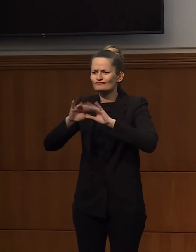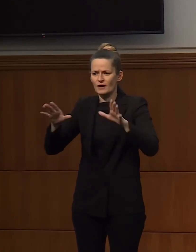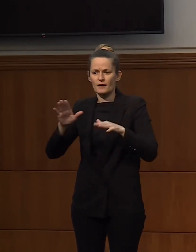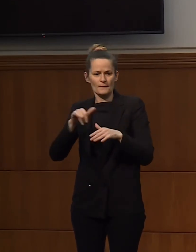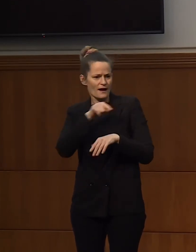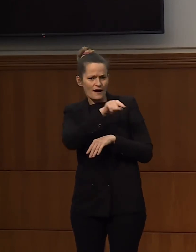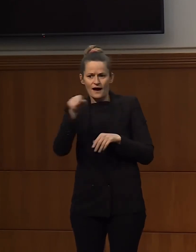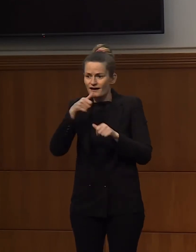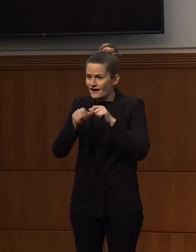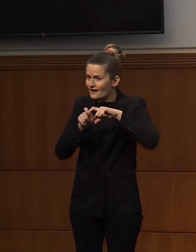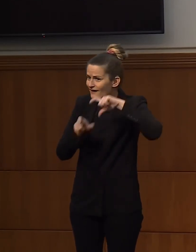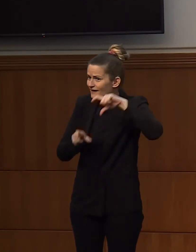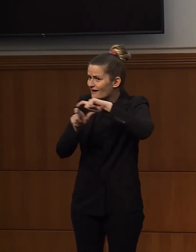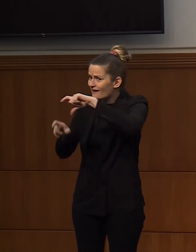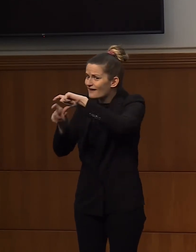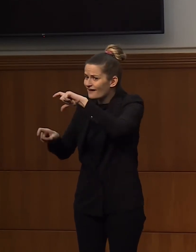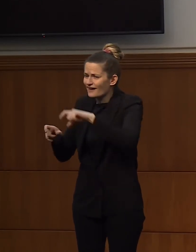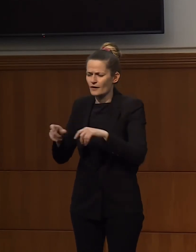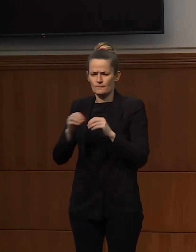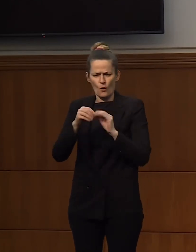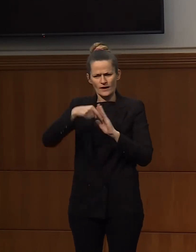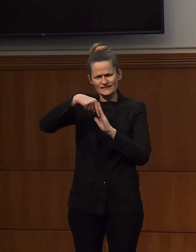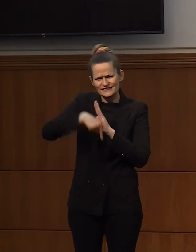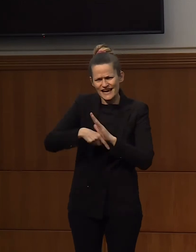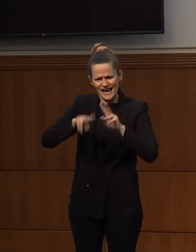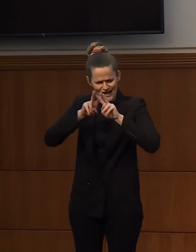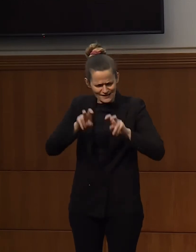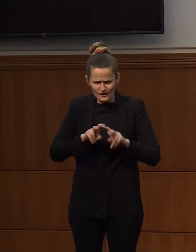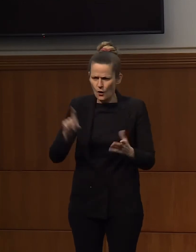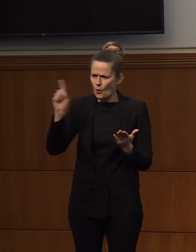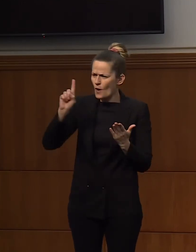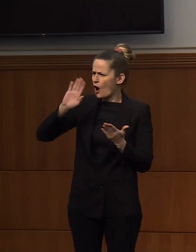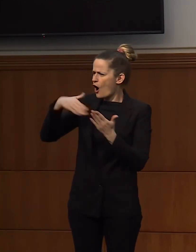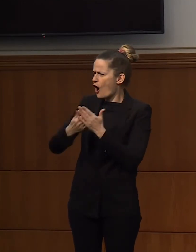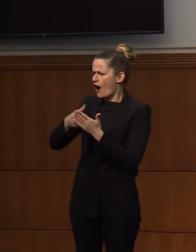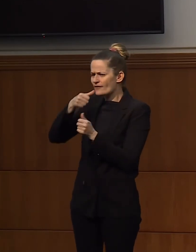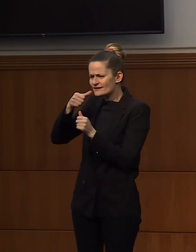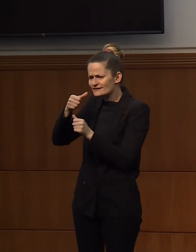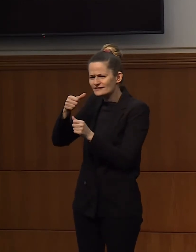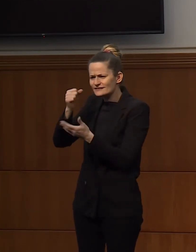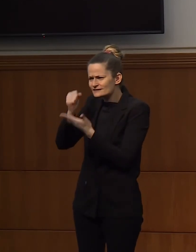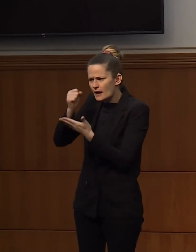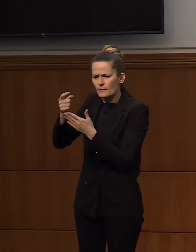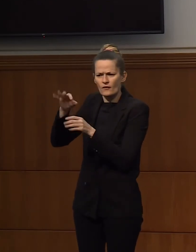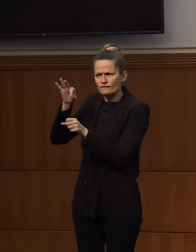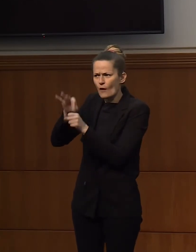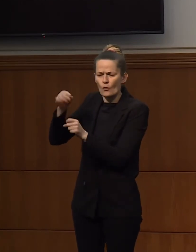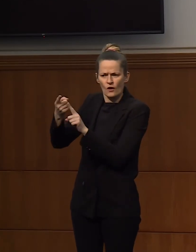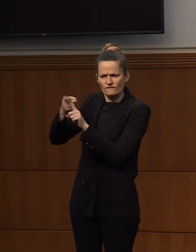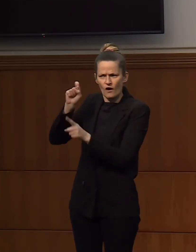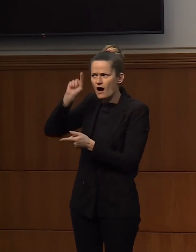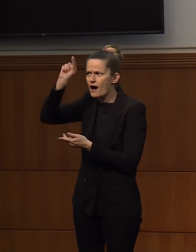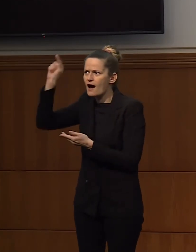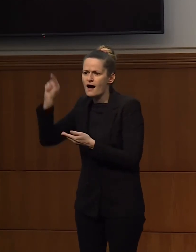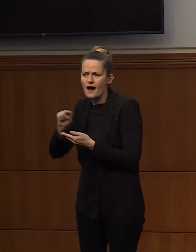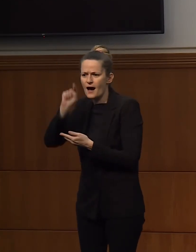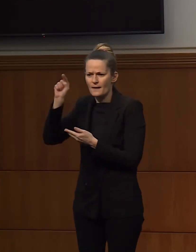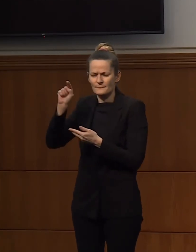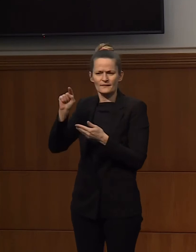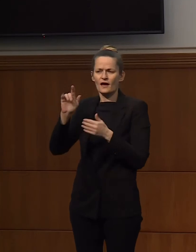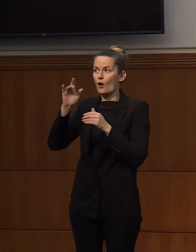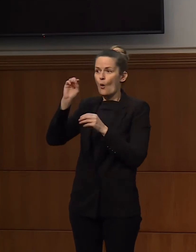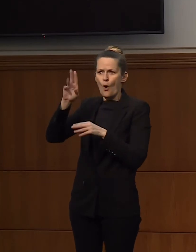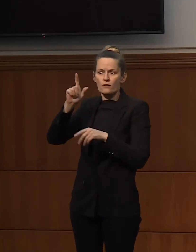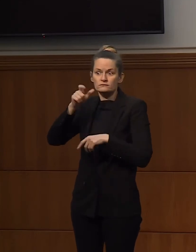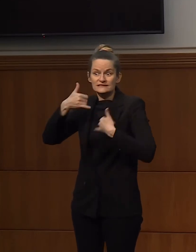deeper look into where absentee votes are coming from and who those voters are that are choosing to vote absentee and early. In the